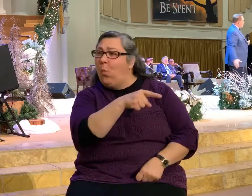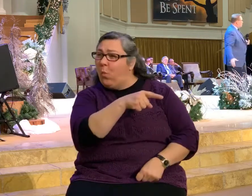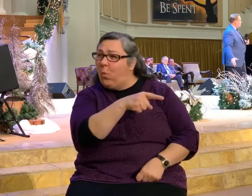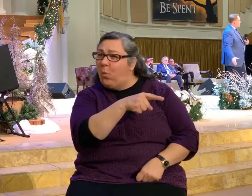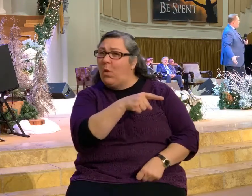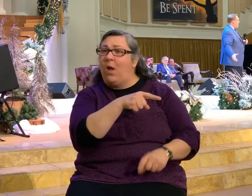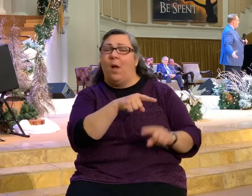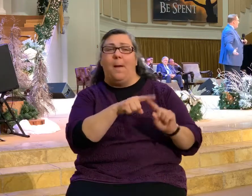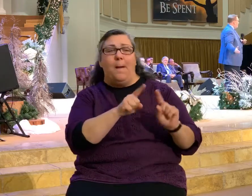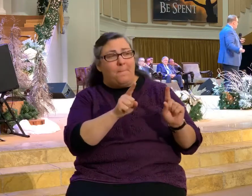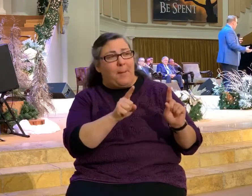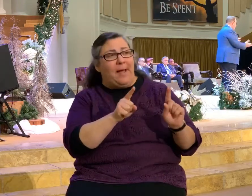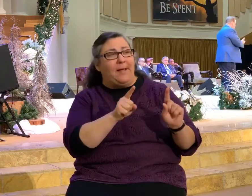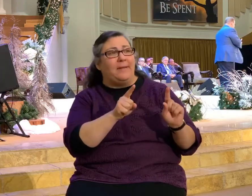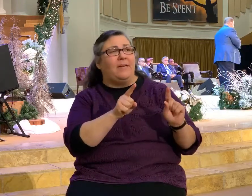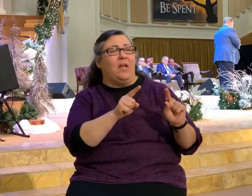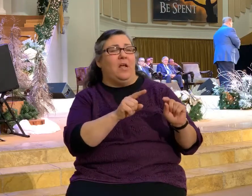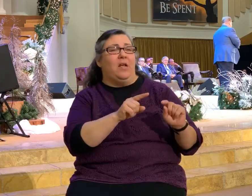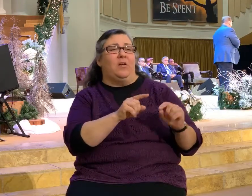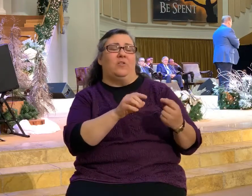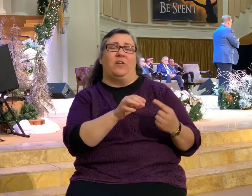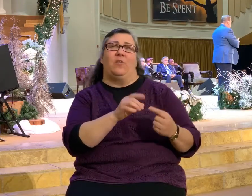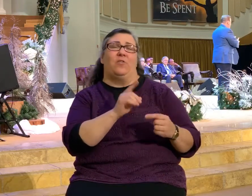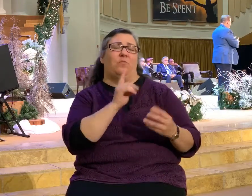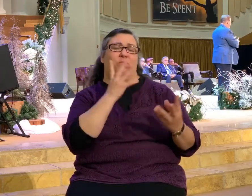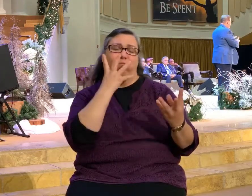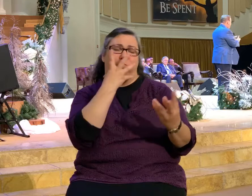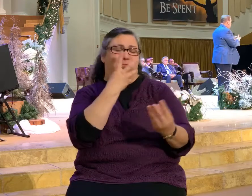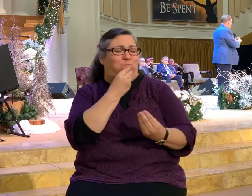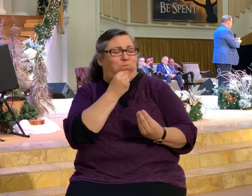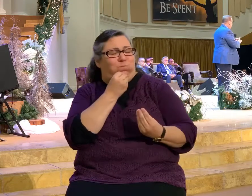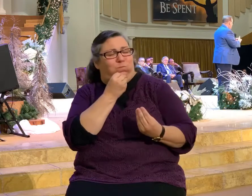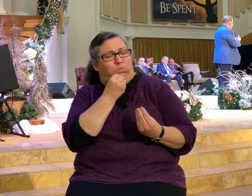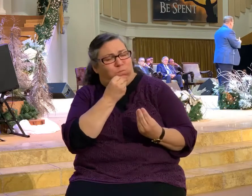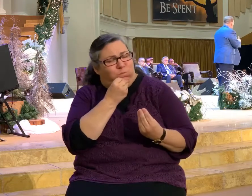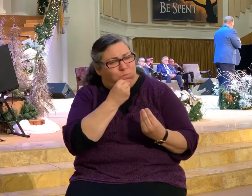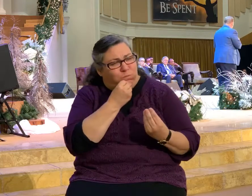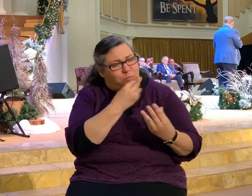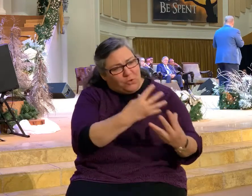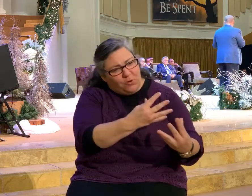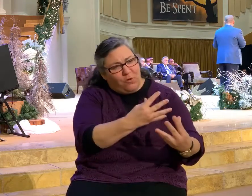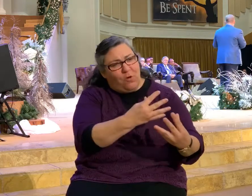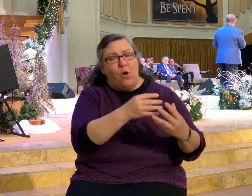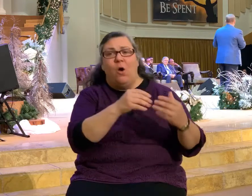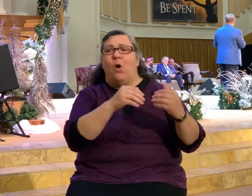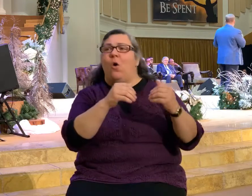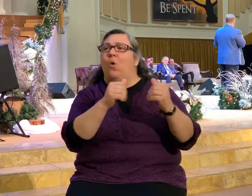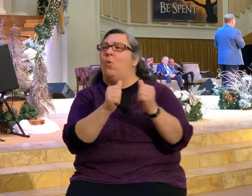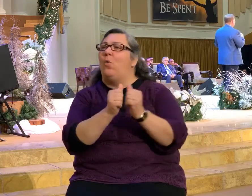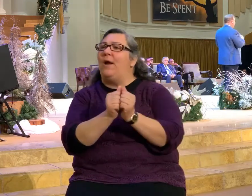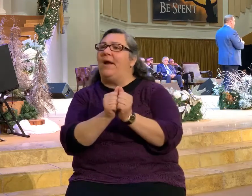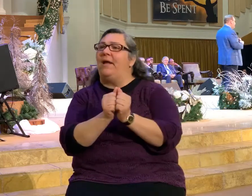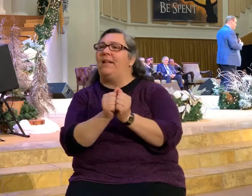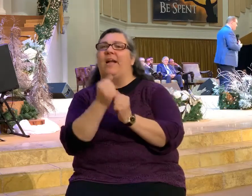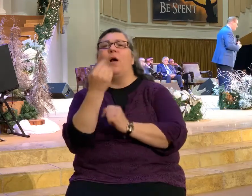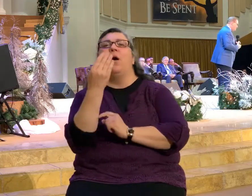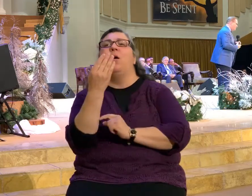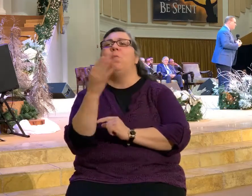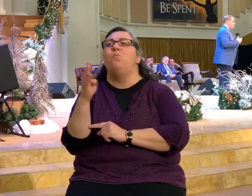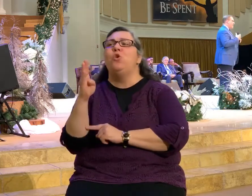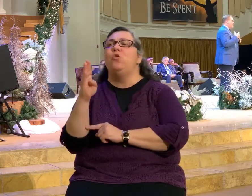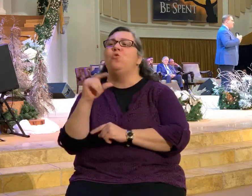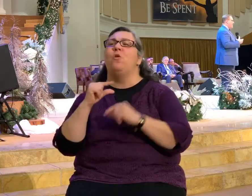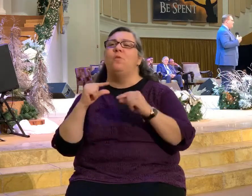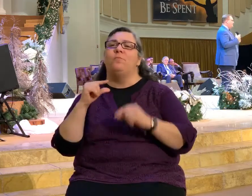a merging of exquisite beauty with a gritty blue-collar field of working-class